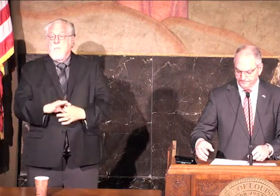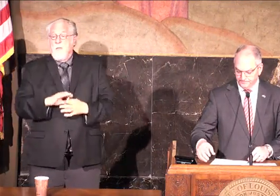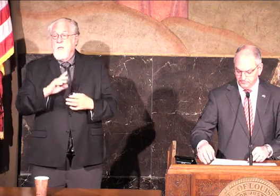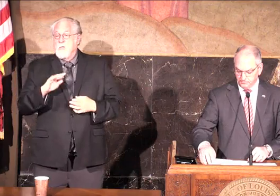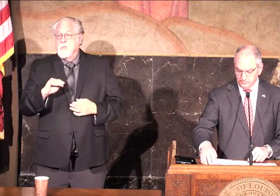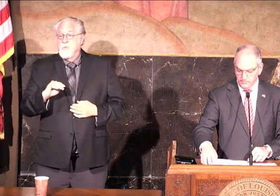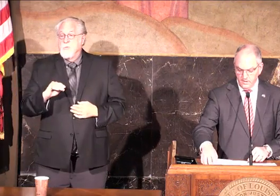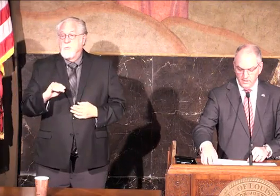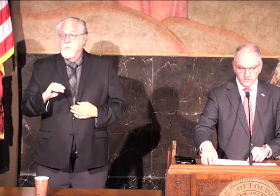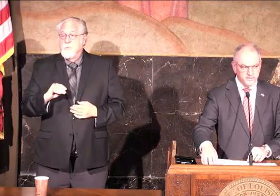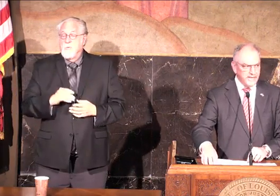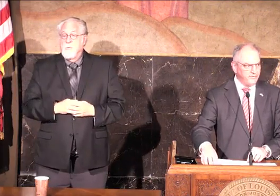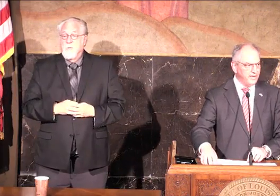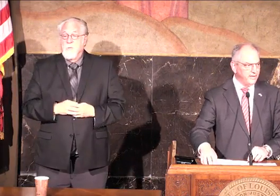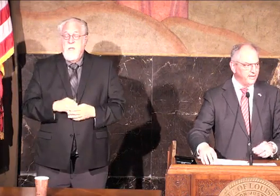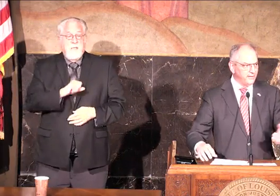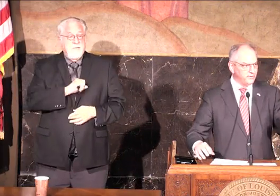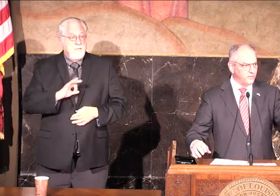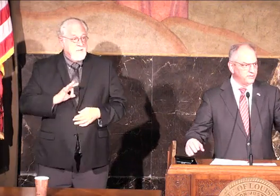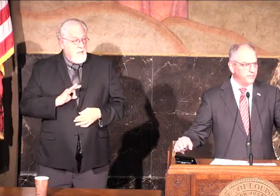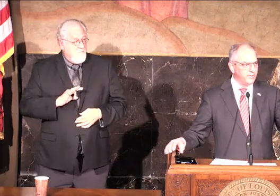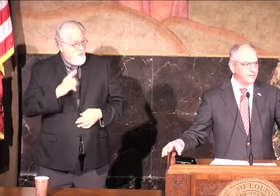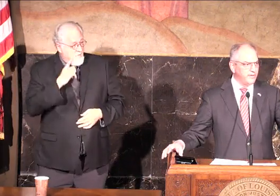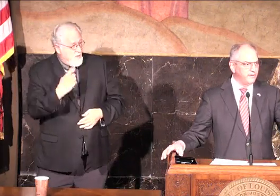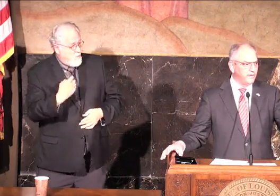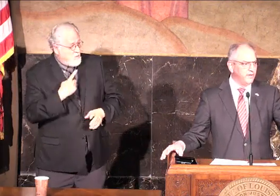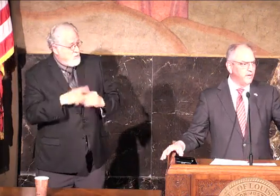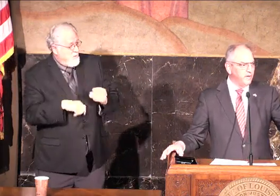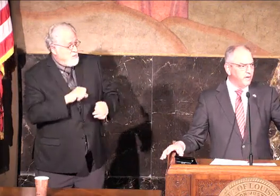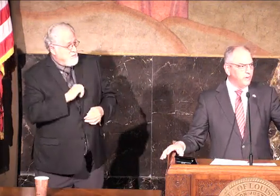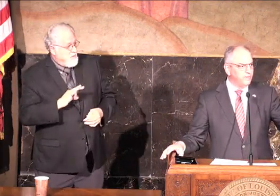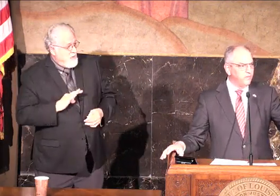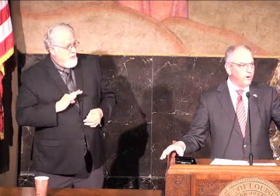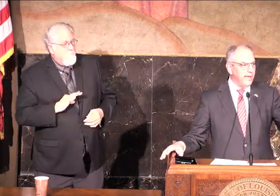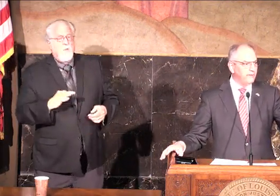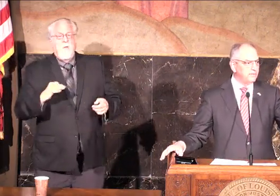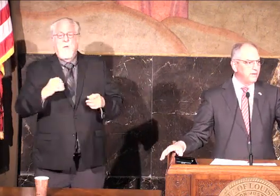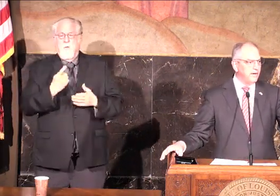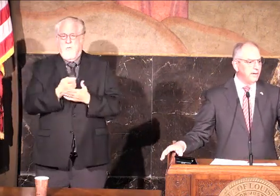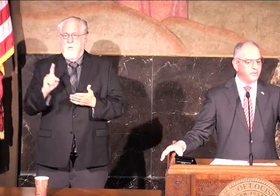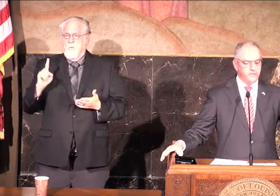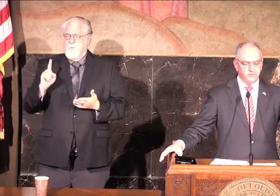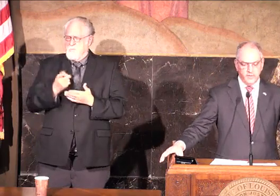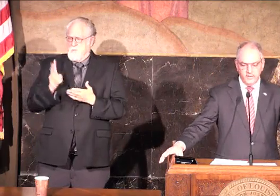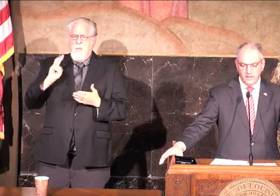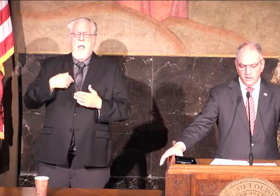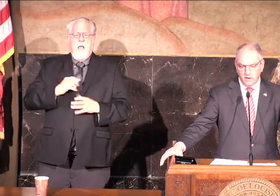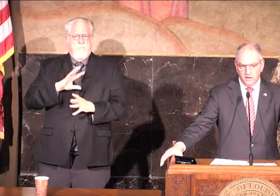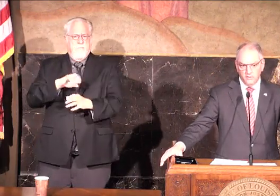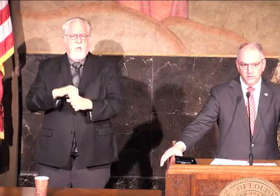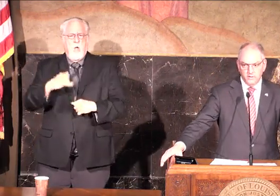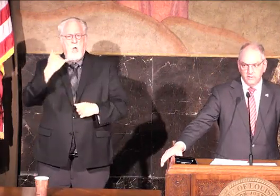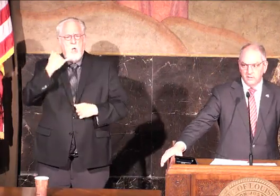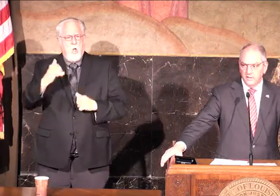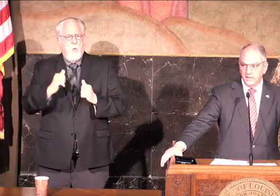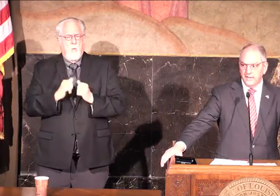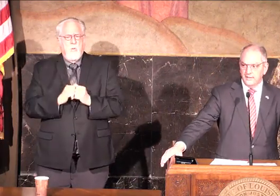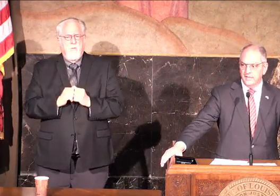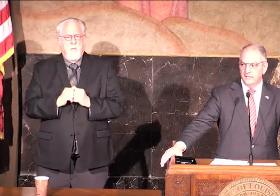to staffing, I think there was a question about staffing. Week before last, I participated in a call